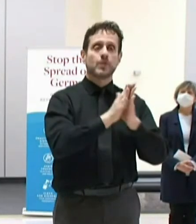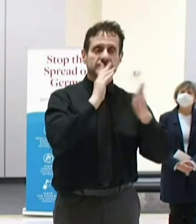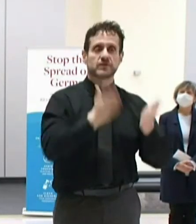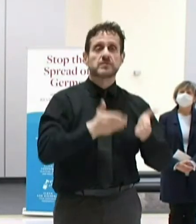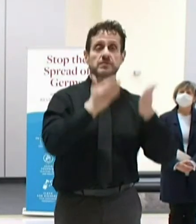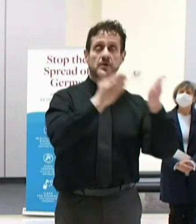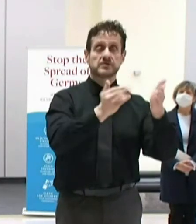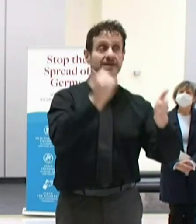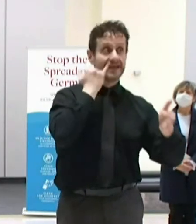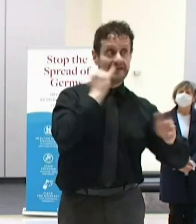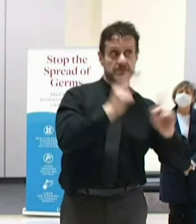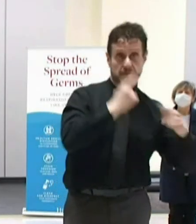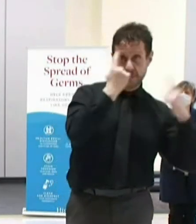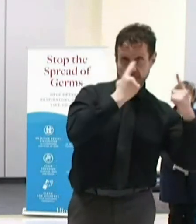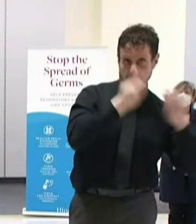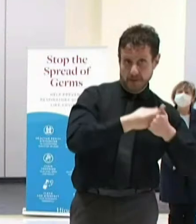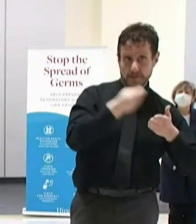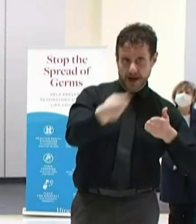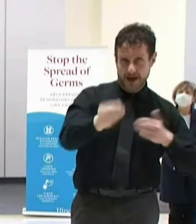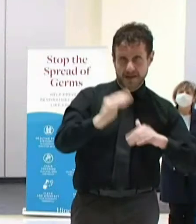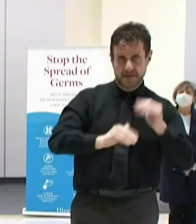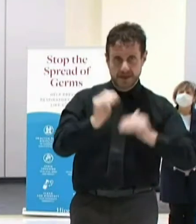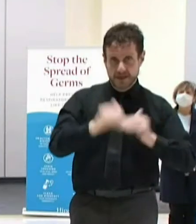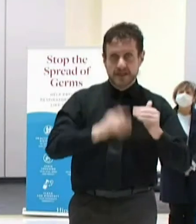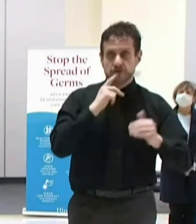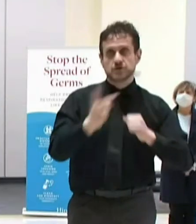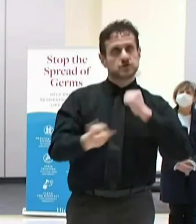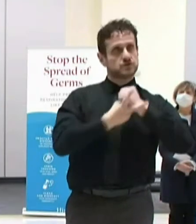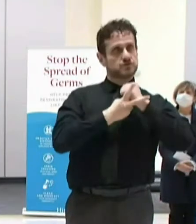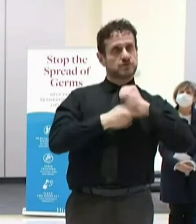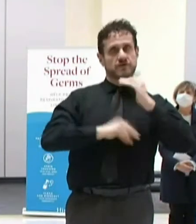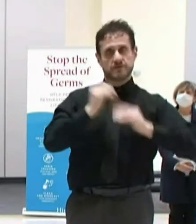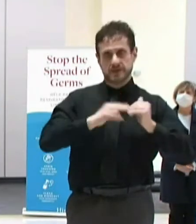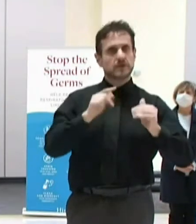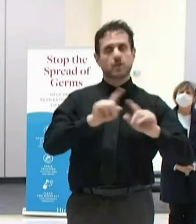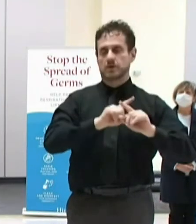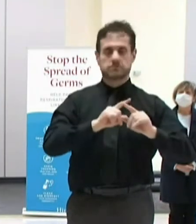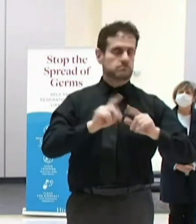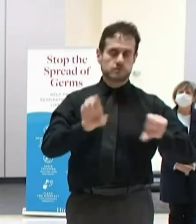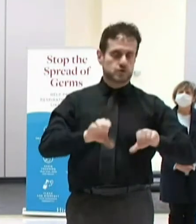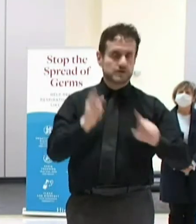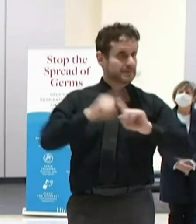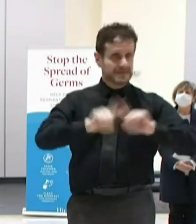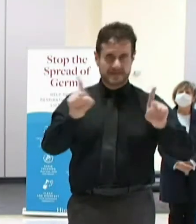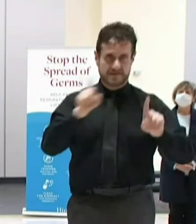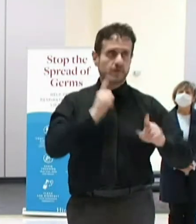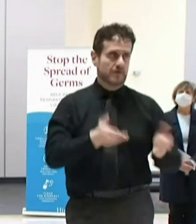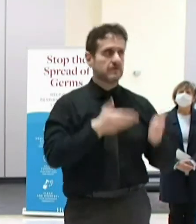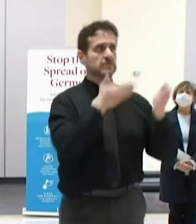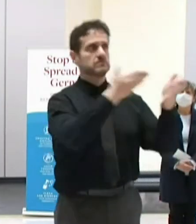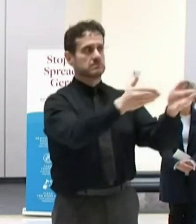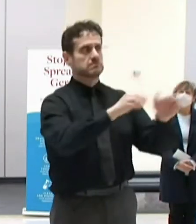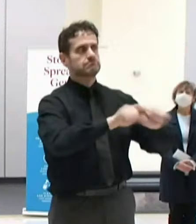who are thinking about buying the property to preserve the building or choose something else.